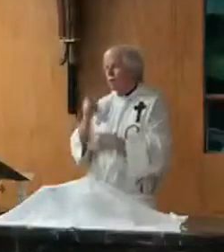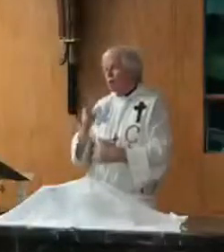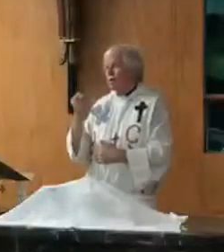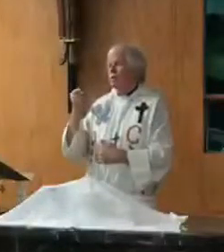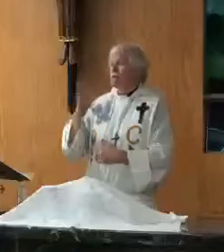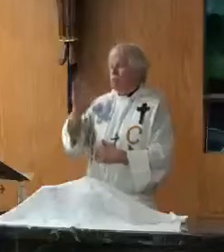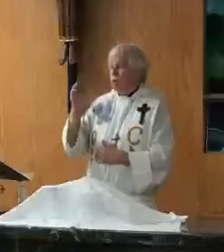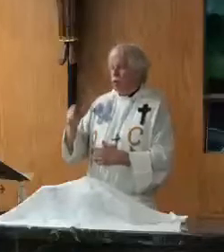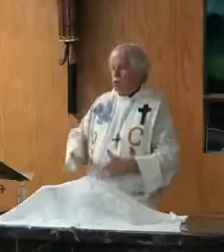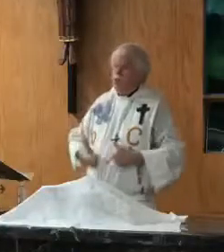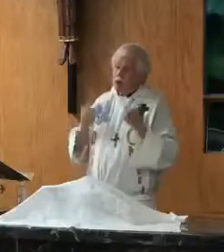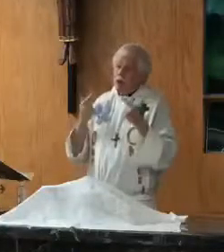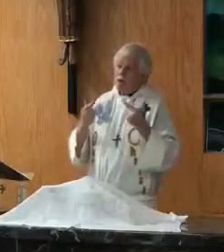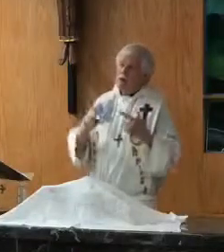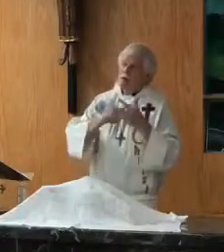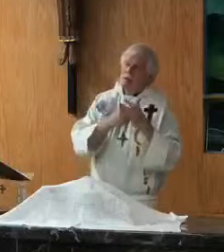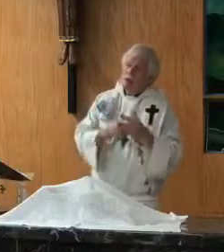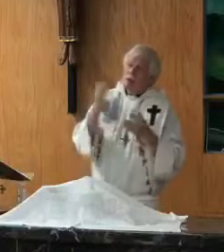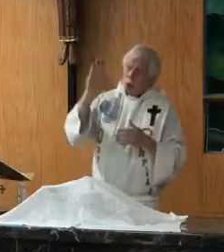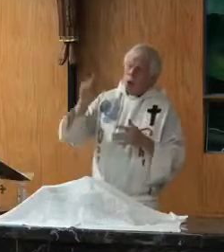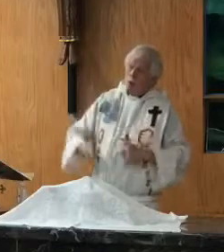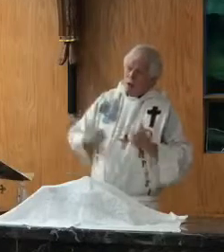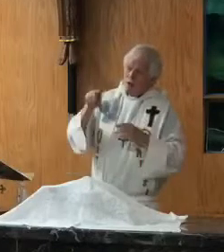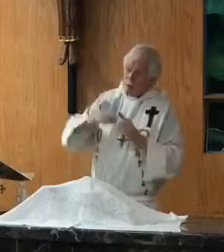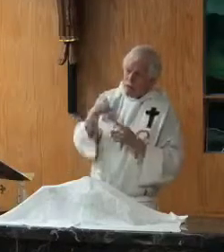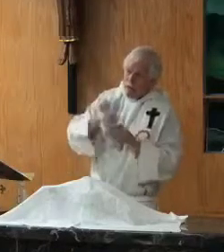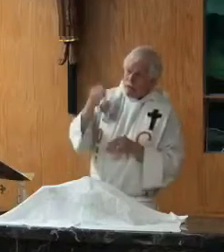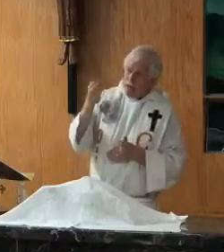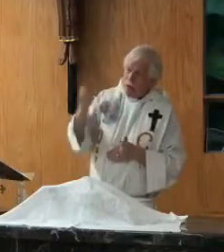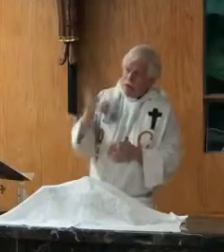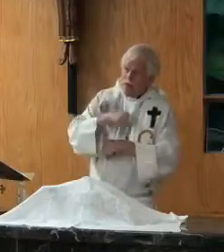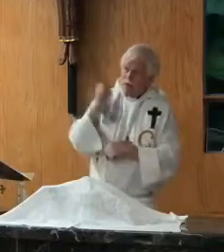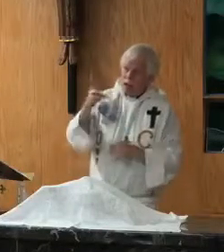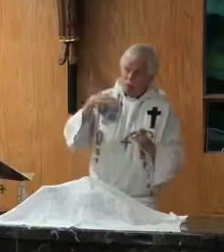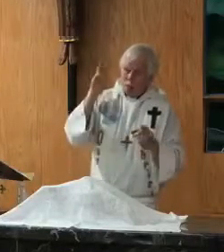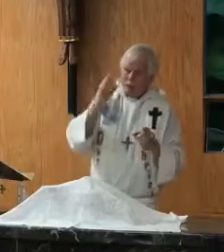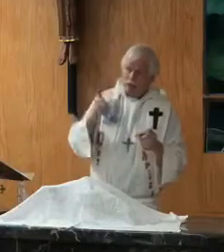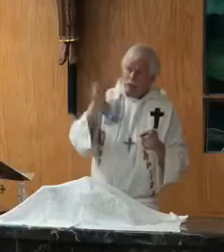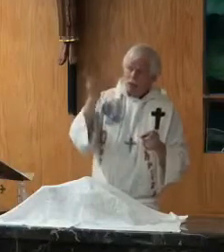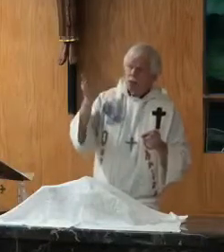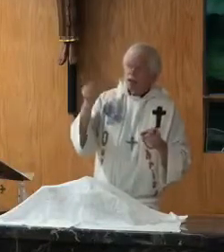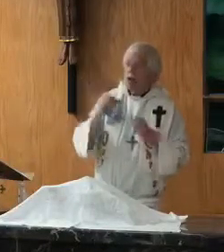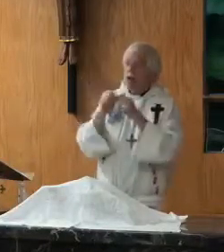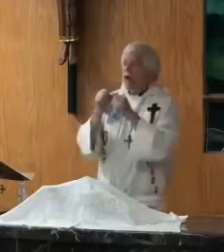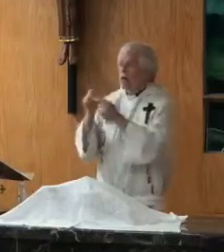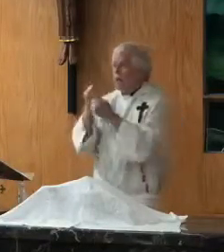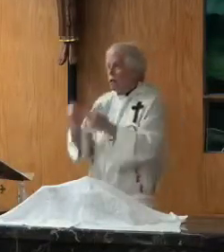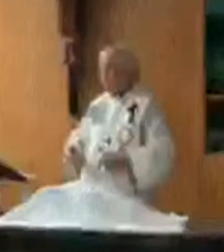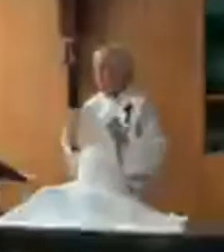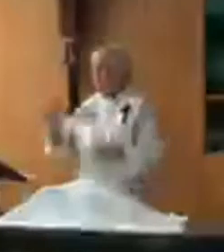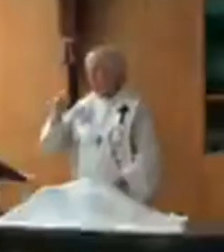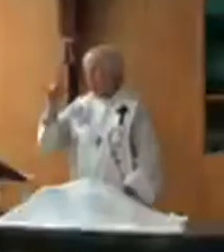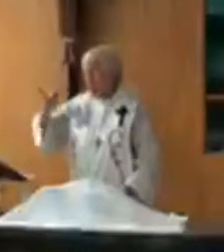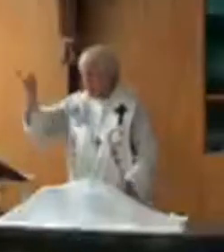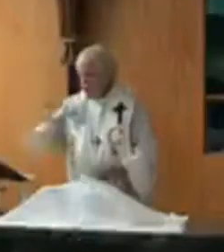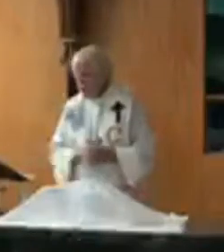her the assurance that her life, your life, began in her the day that you baptized her and